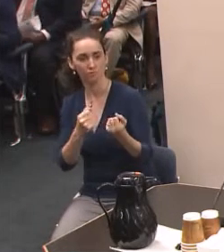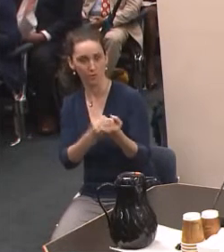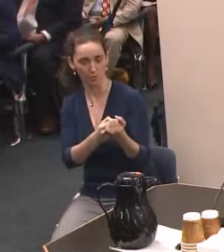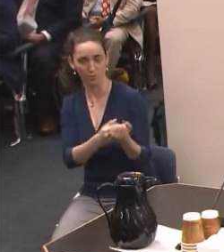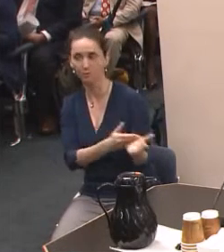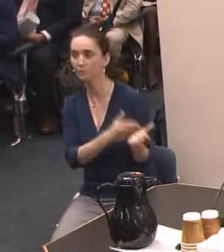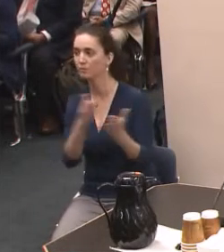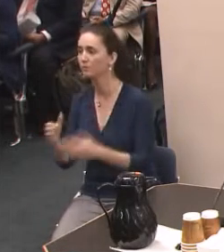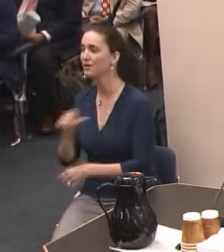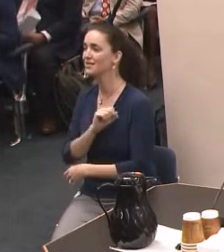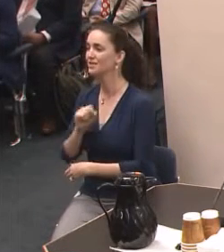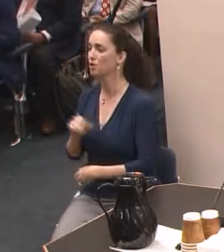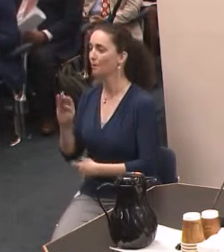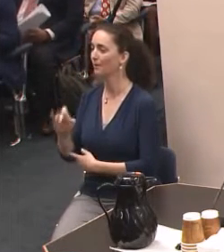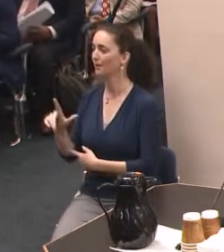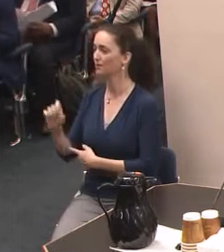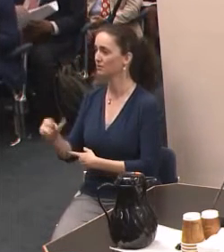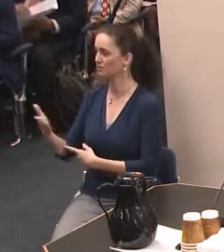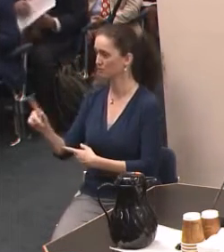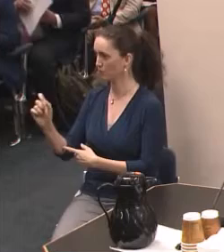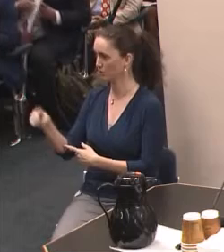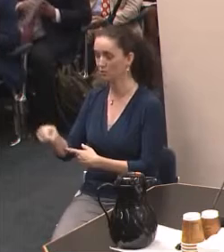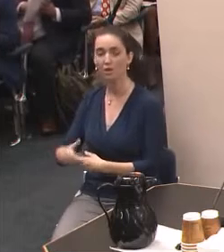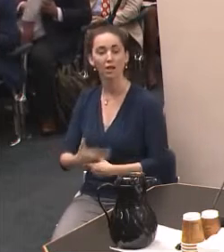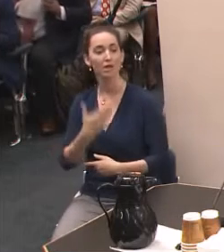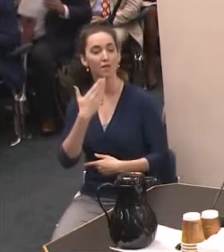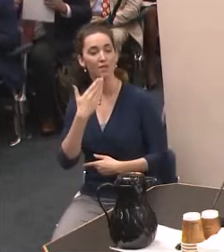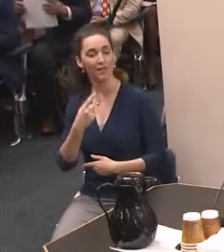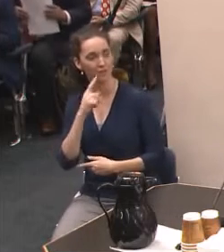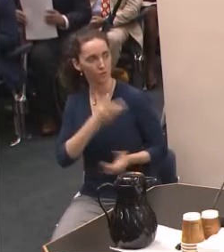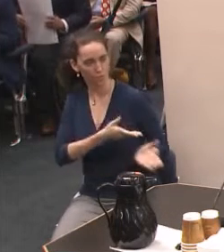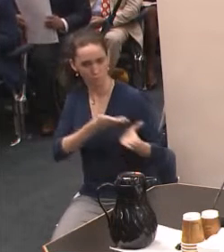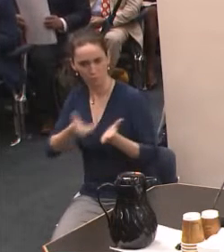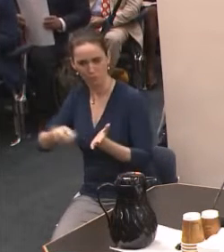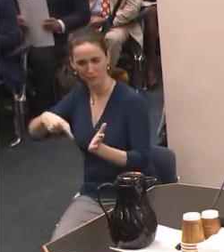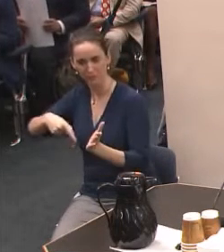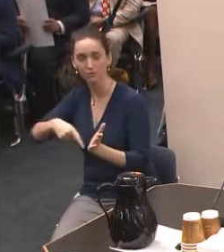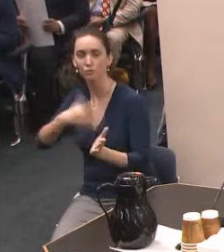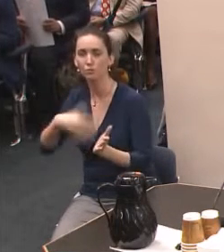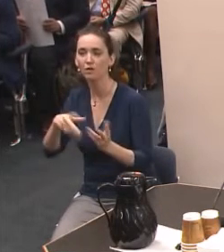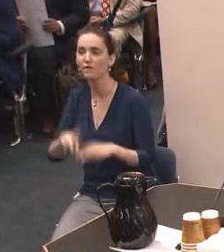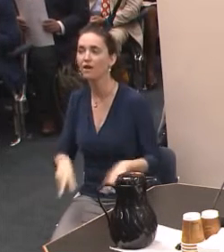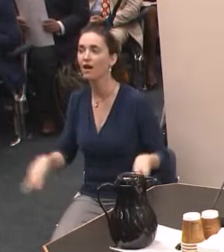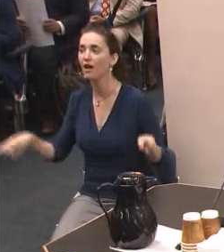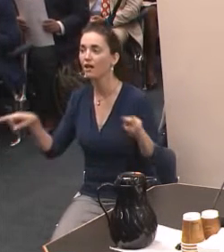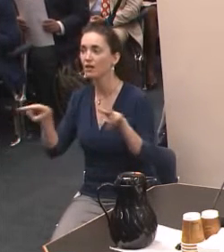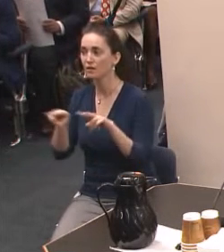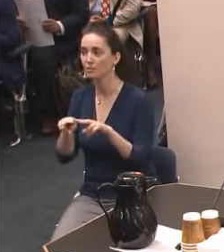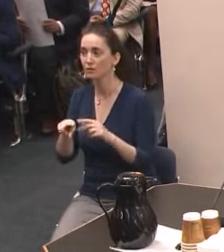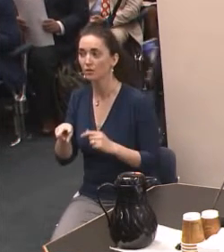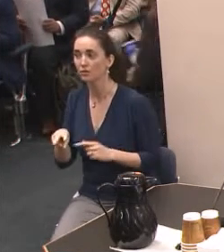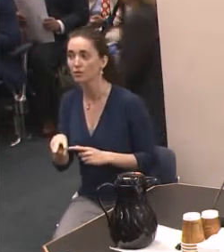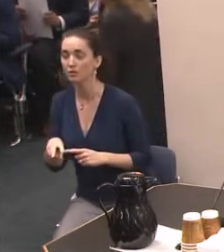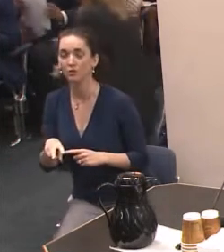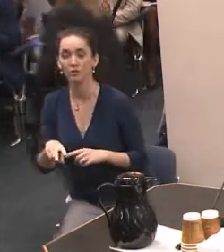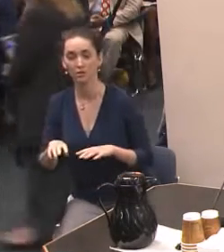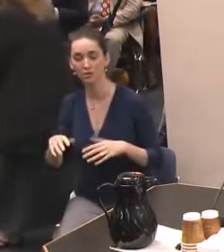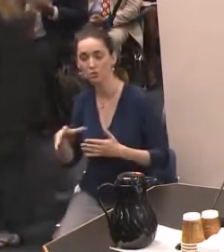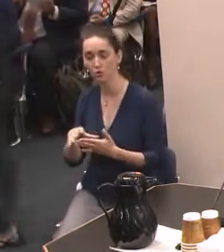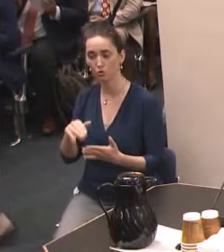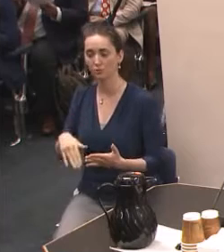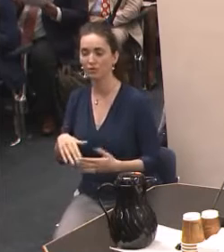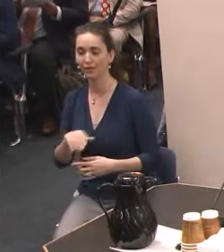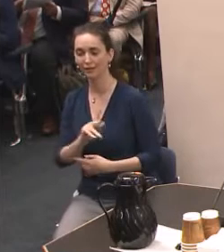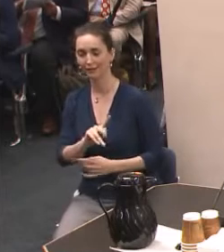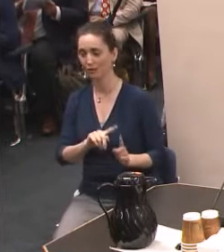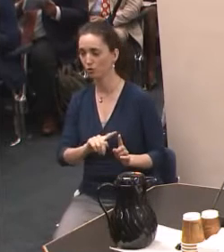bringing this. Very valuable that our youngest to oldest in grades